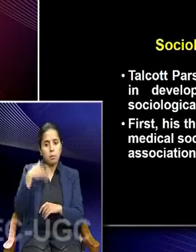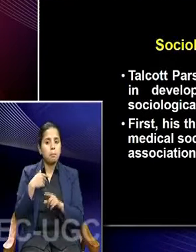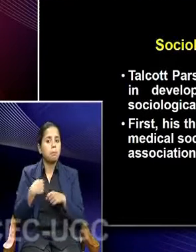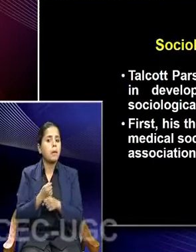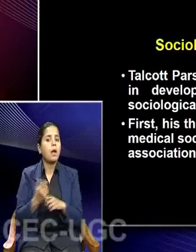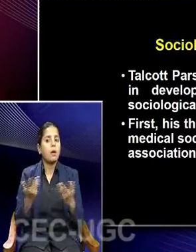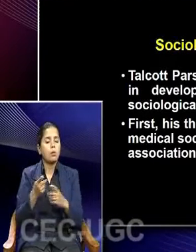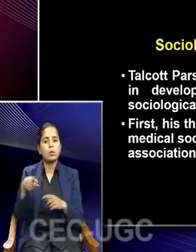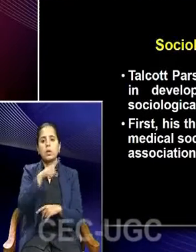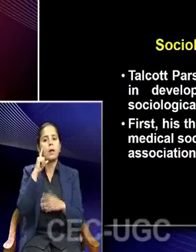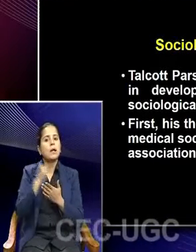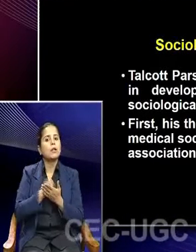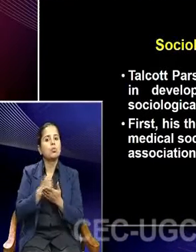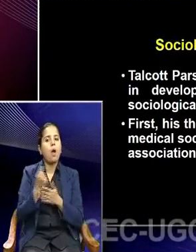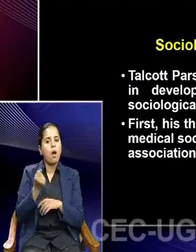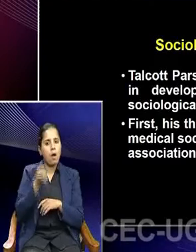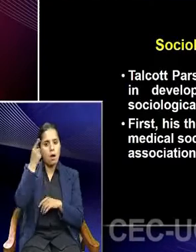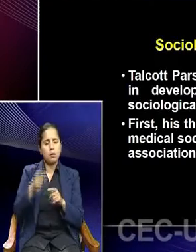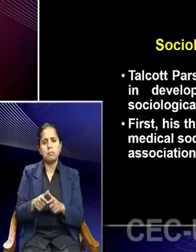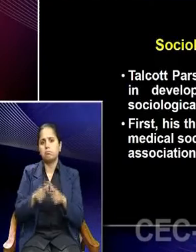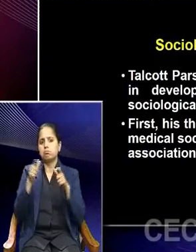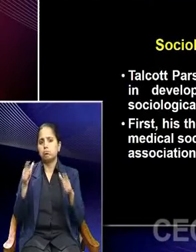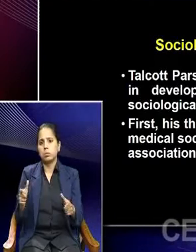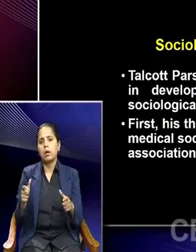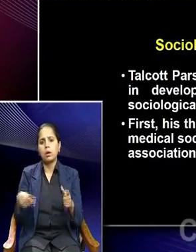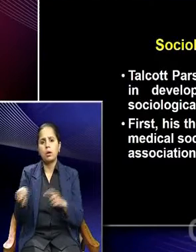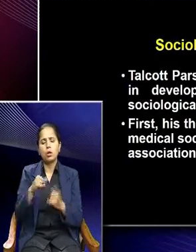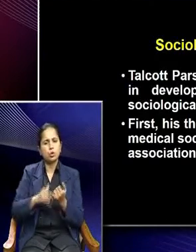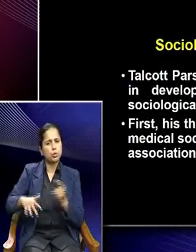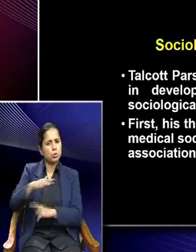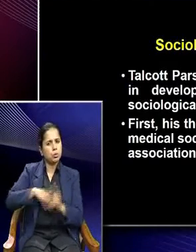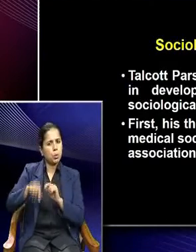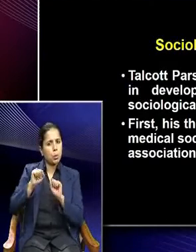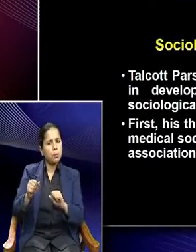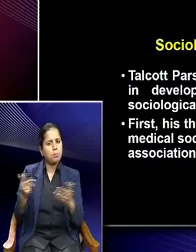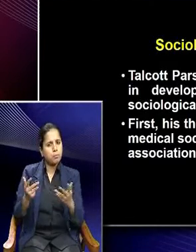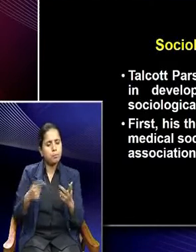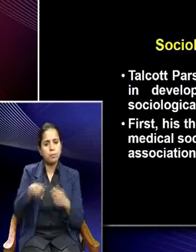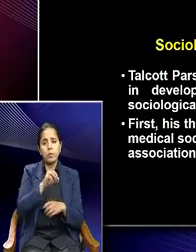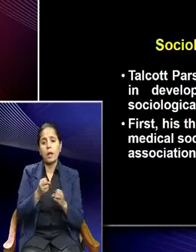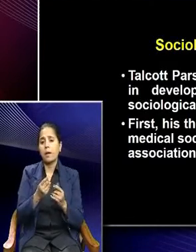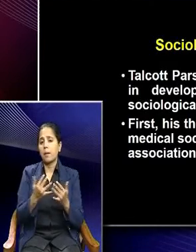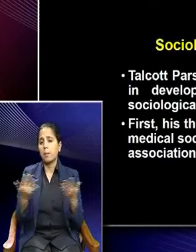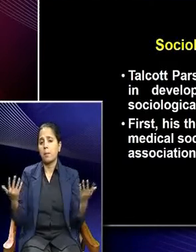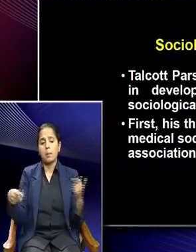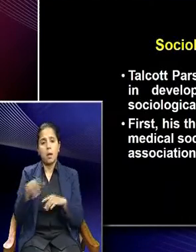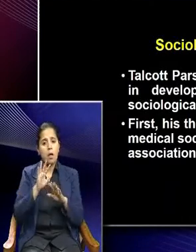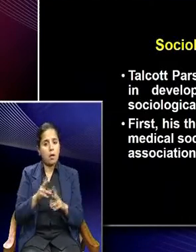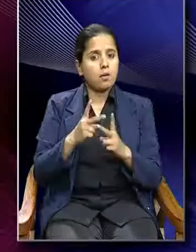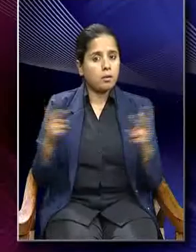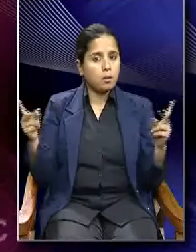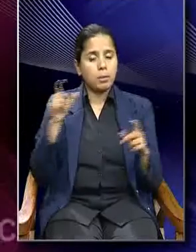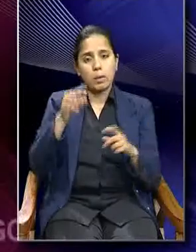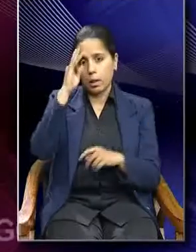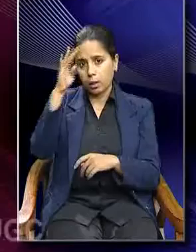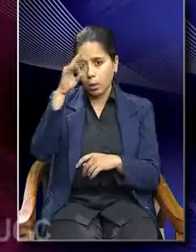to understand a large gamut of society, and he had a number of precedents, number of